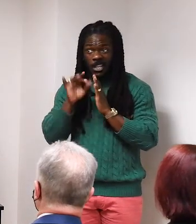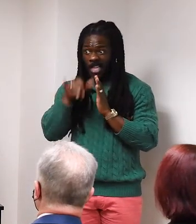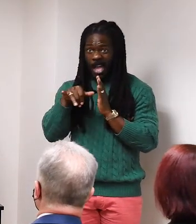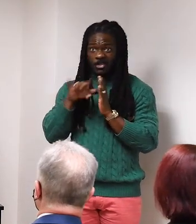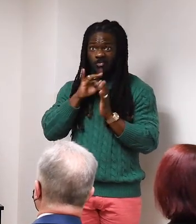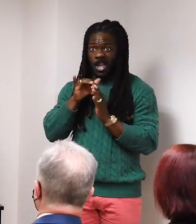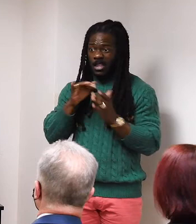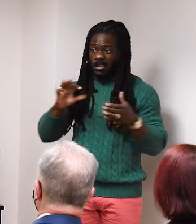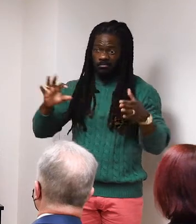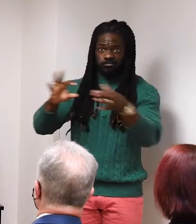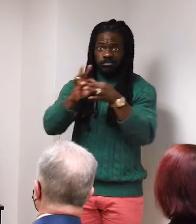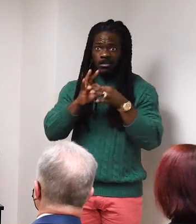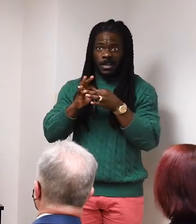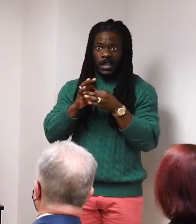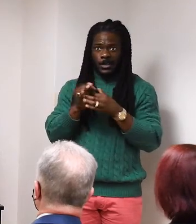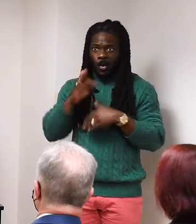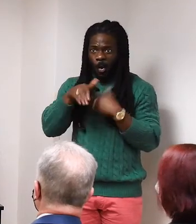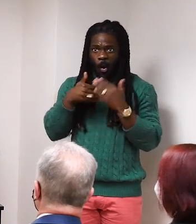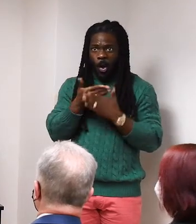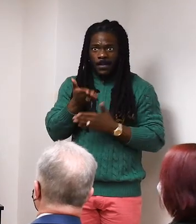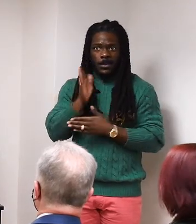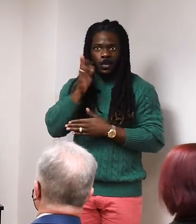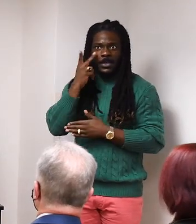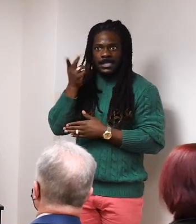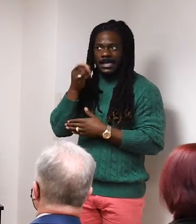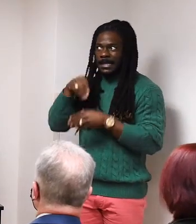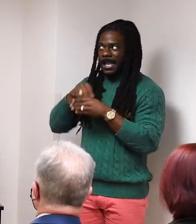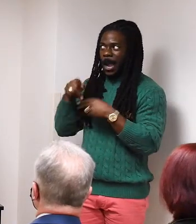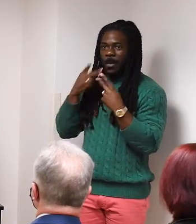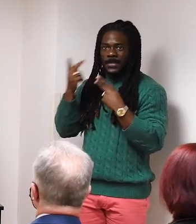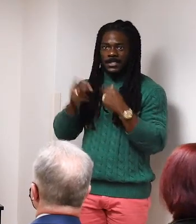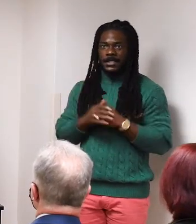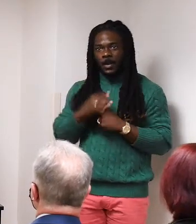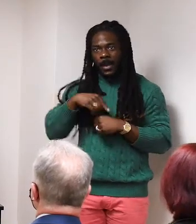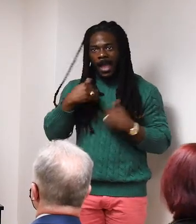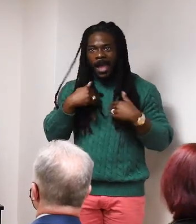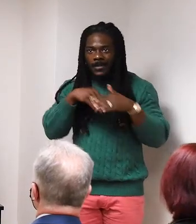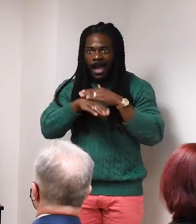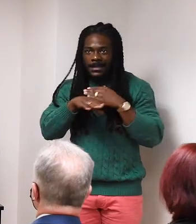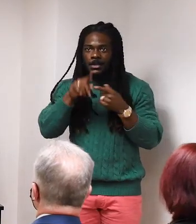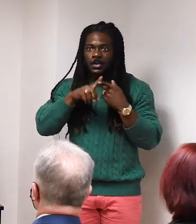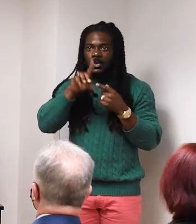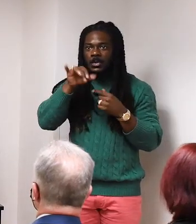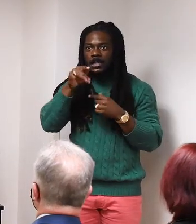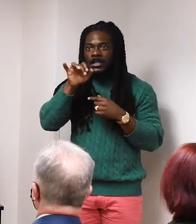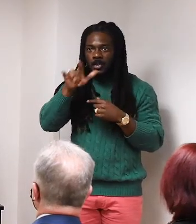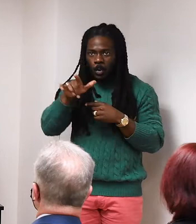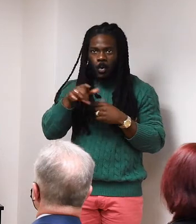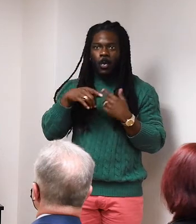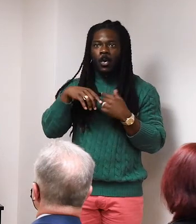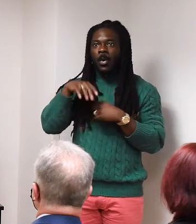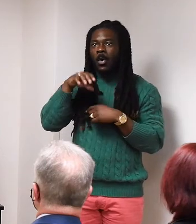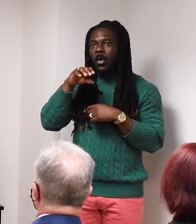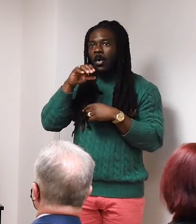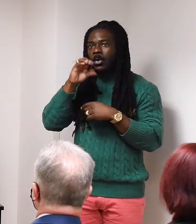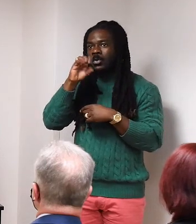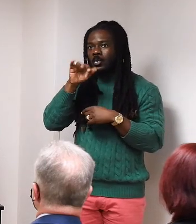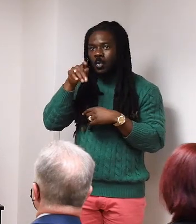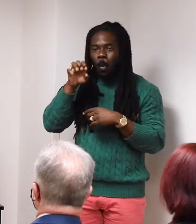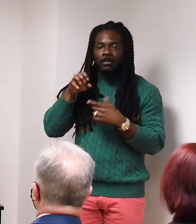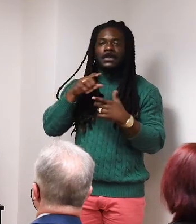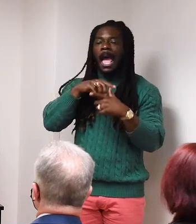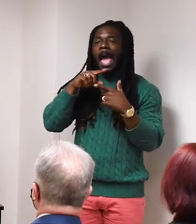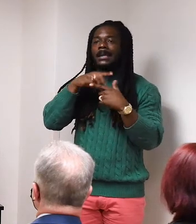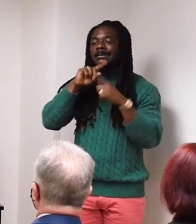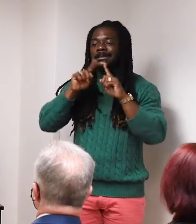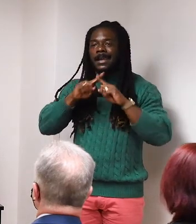all together. You'll see some of that in our visit. We have access to digital otoscopes, digital